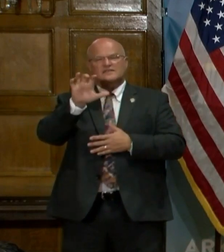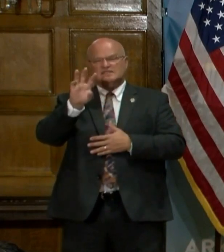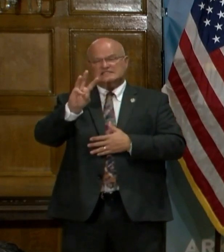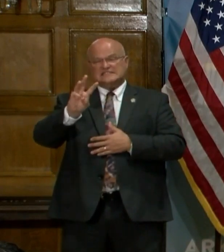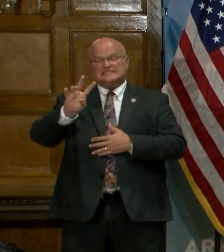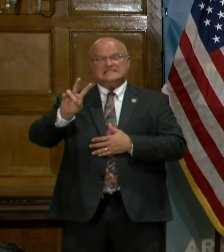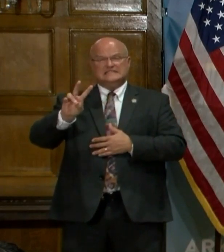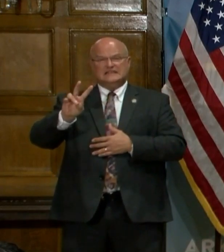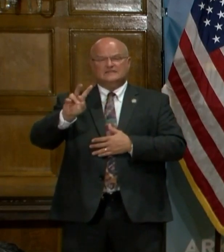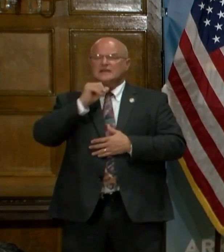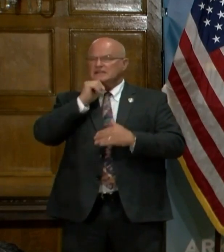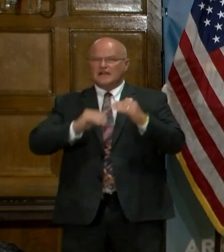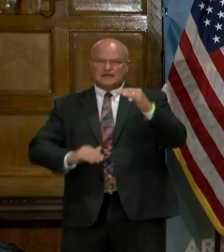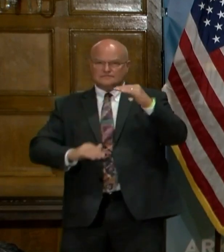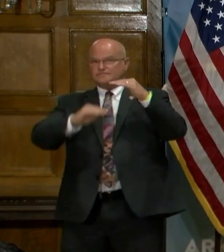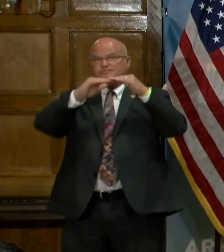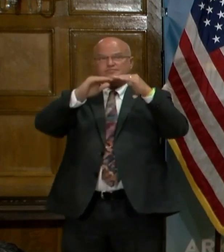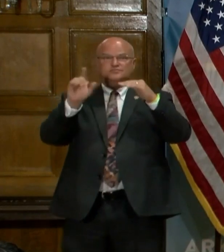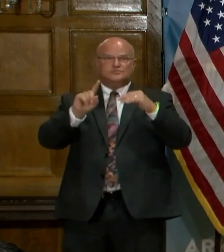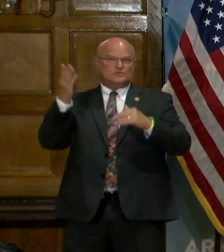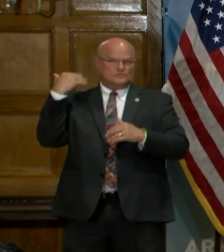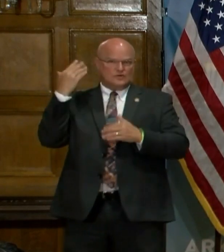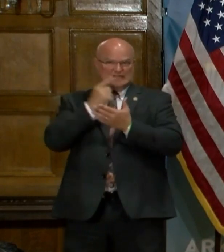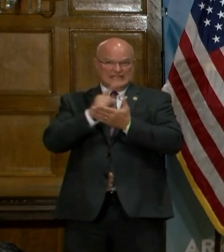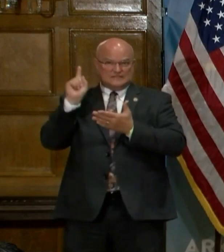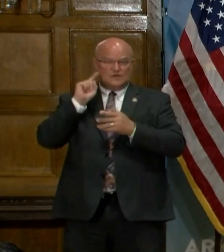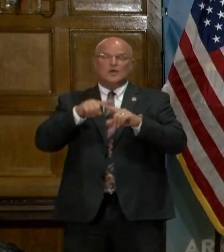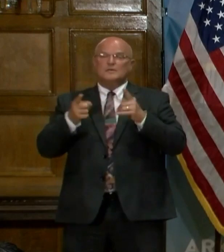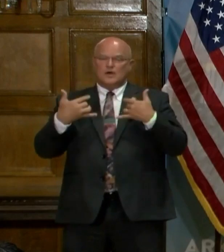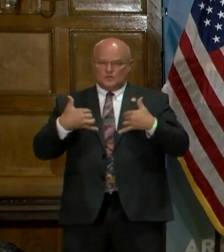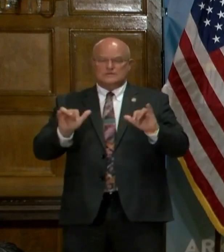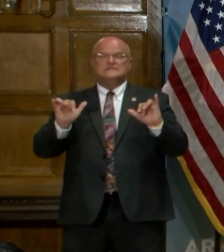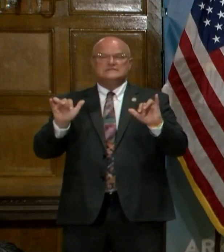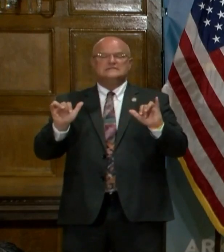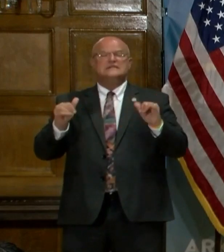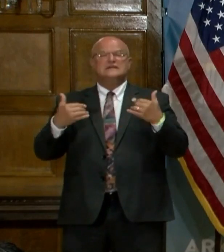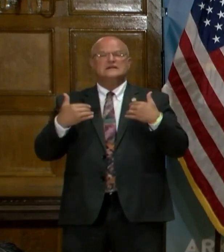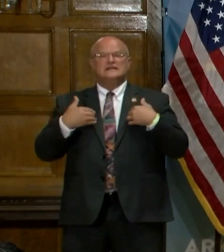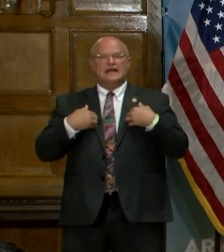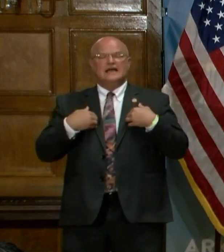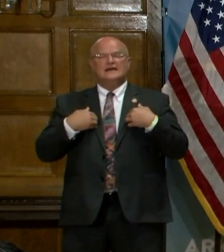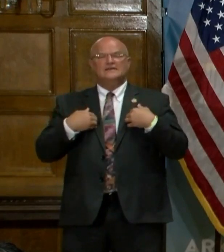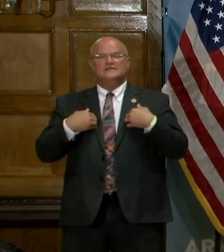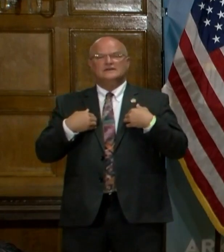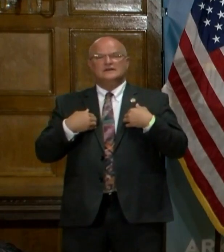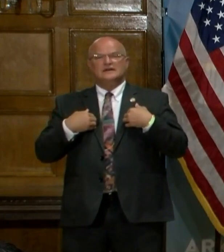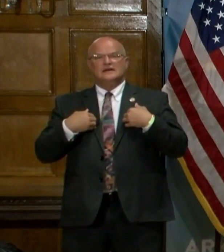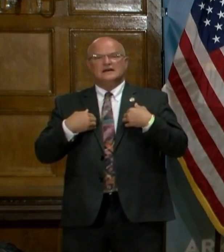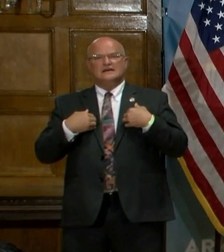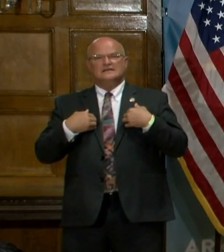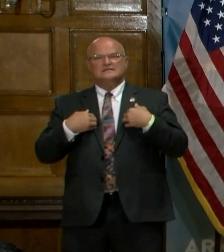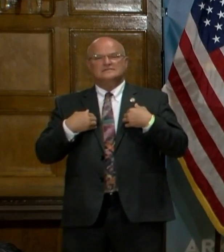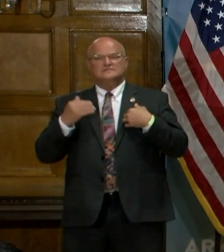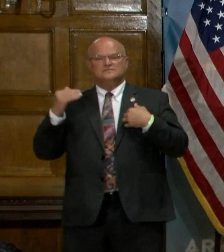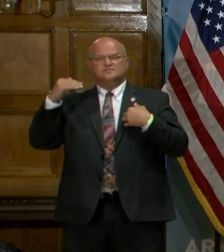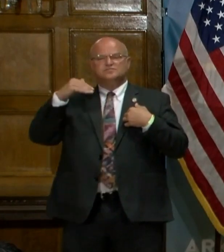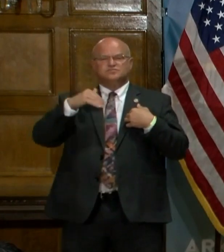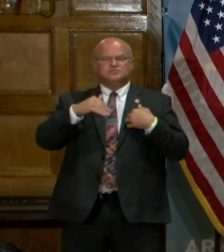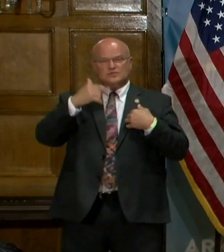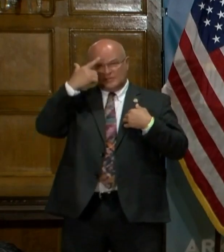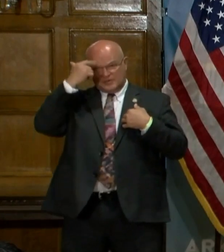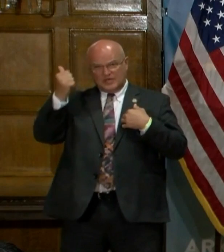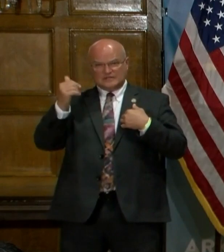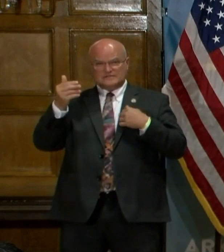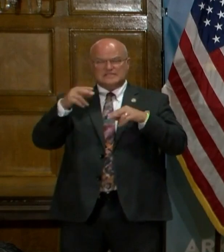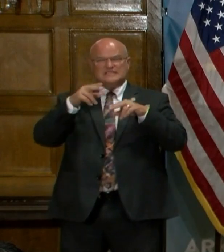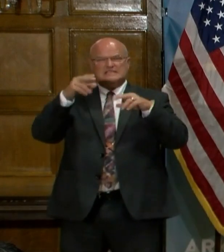4,567, not back up to what we were doing last week, but we still have some of a depression in the results that we're getting because